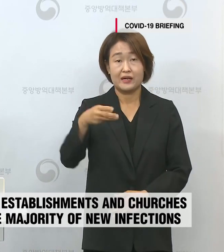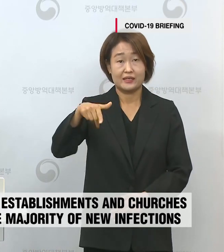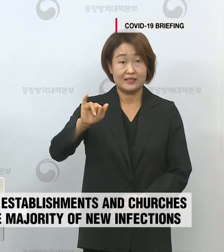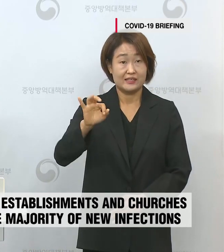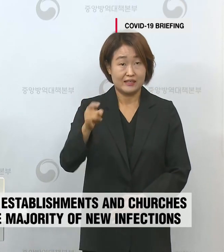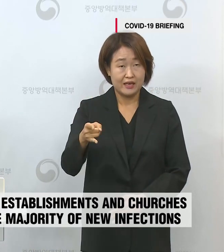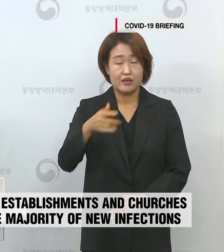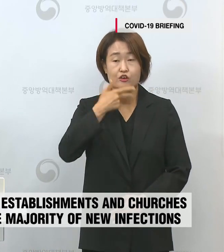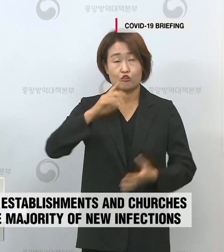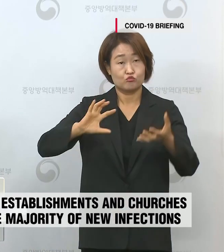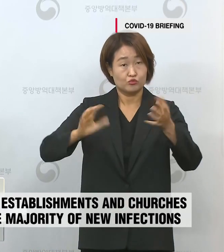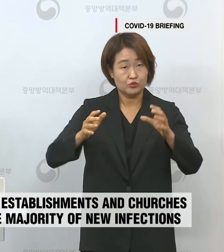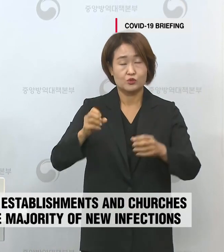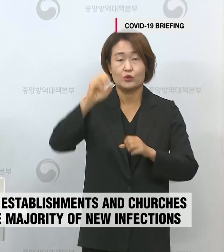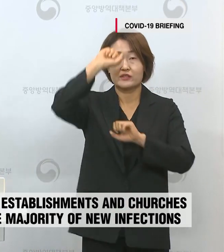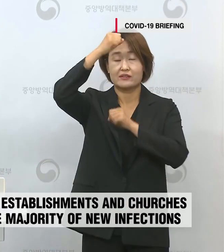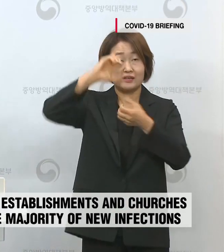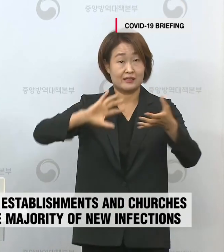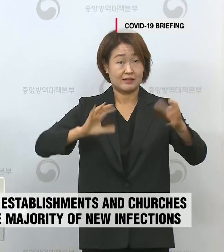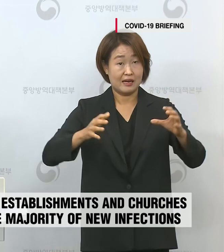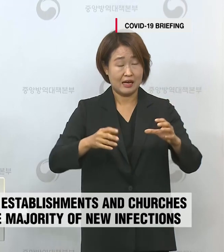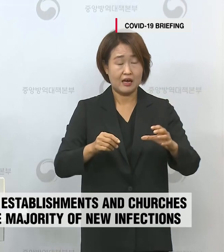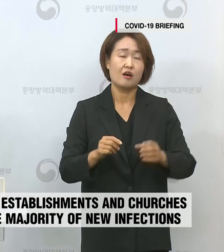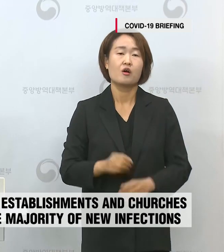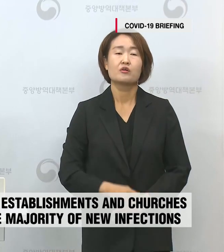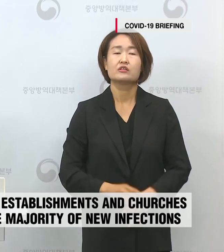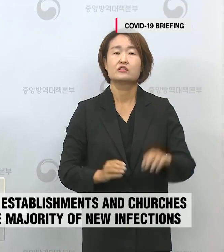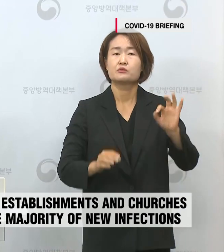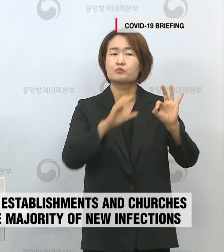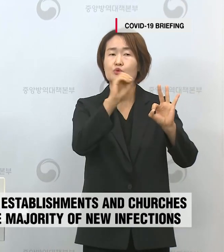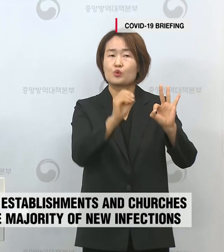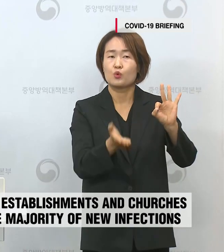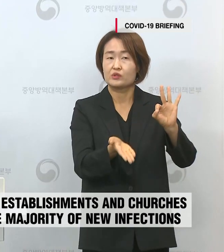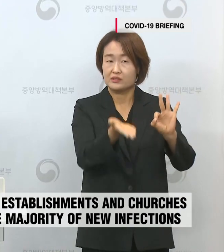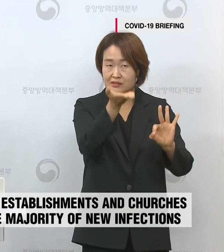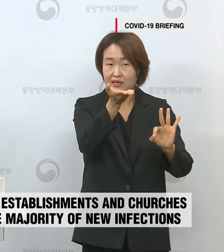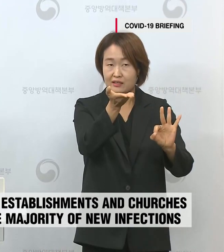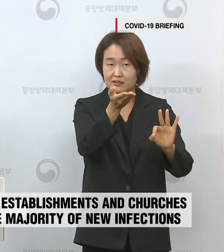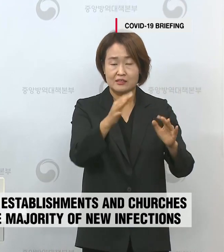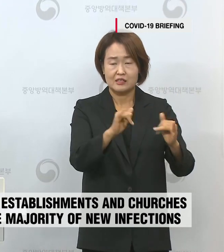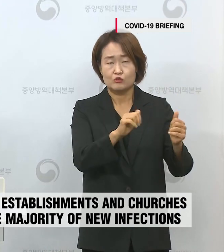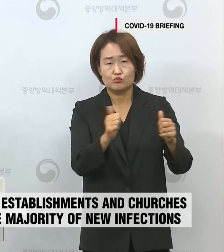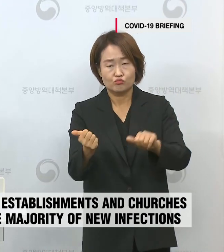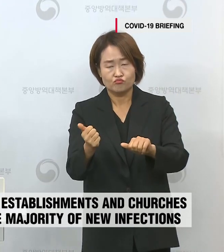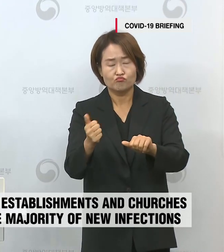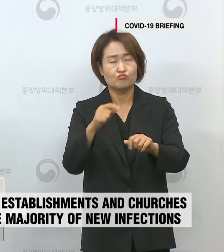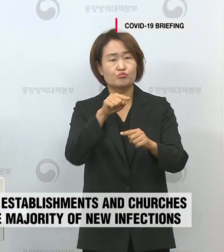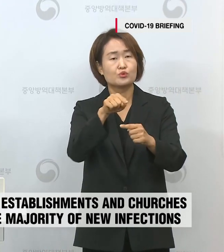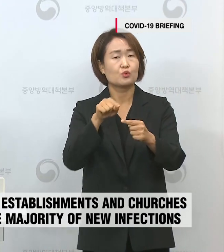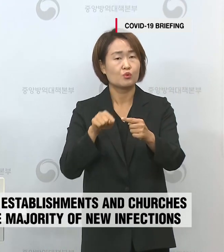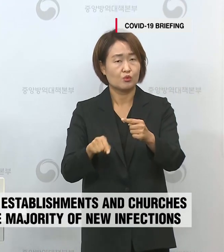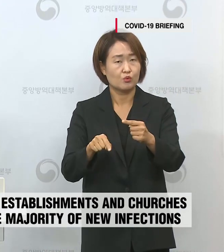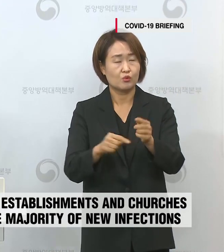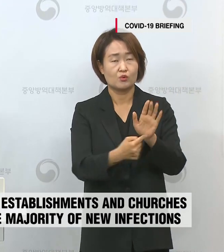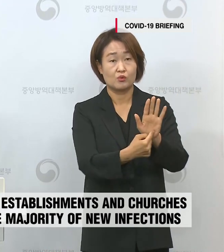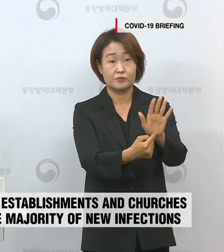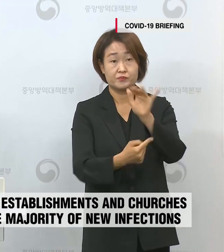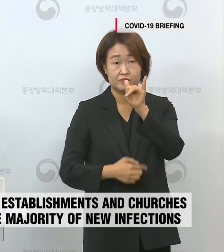Yemen, Belgium, UK, Italy. They had over 10% of the fatality rate.